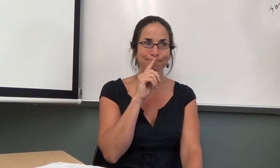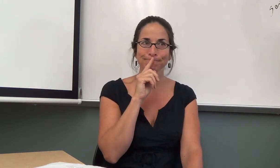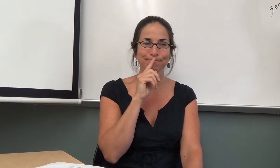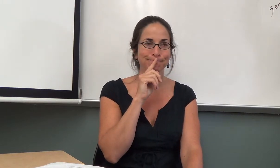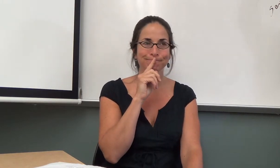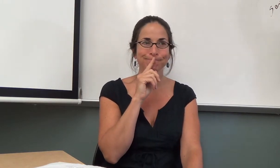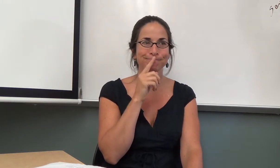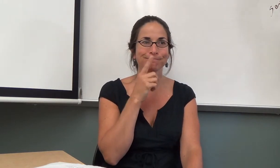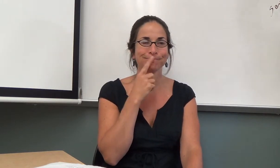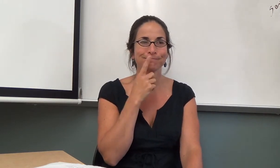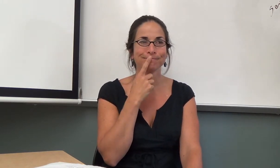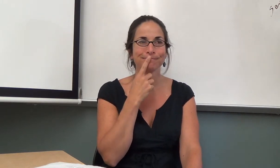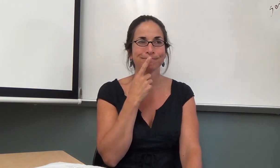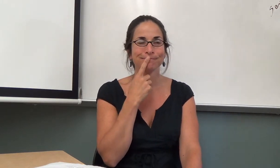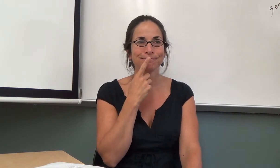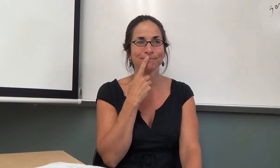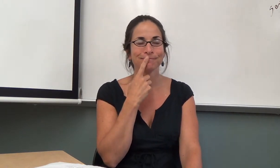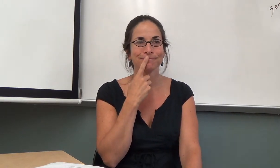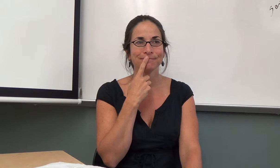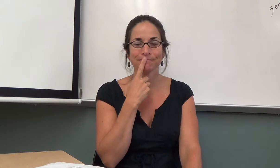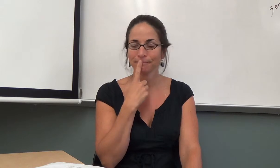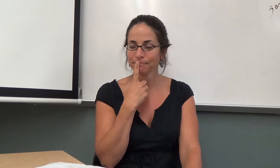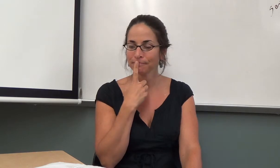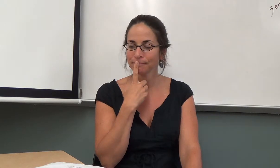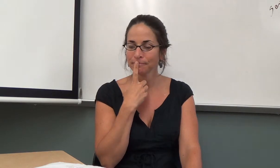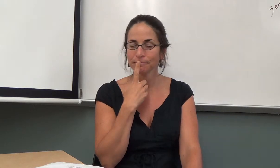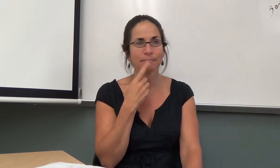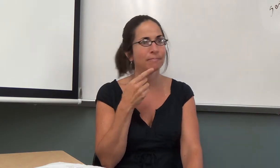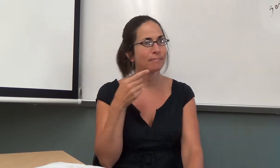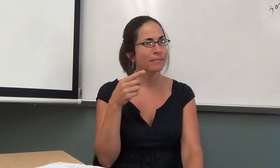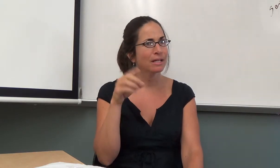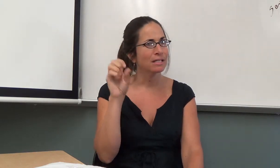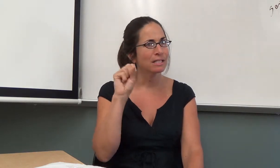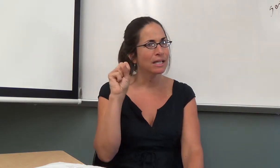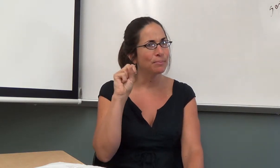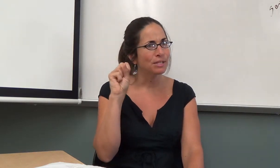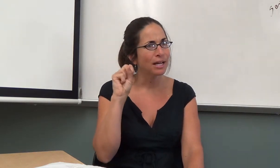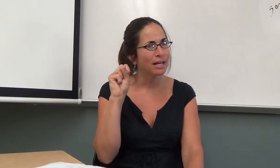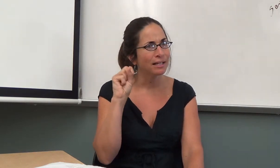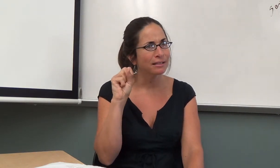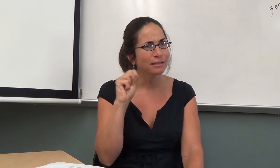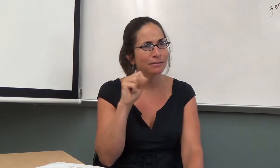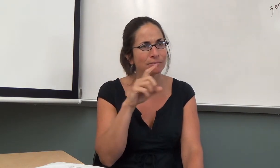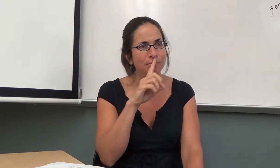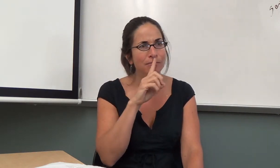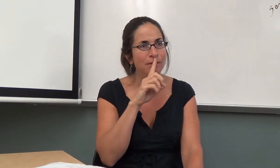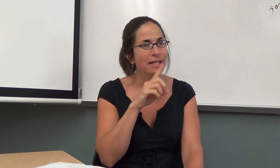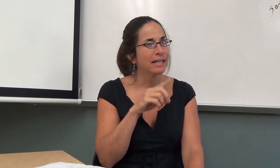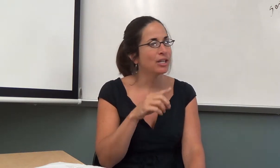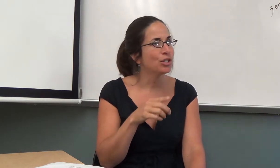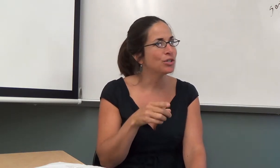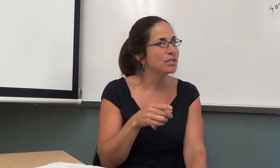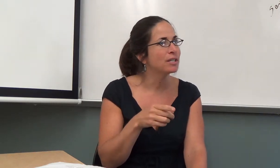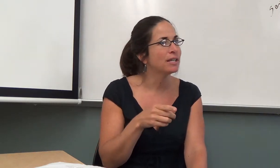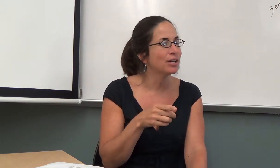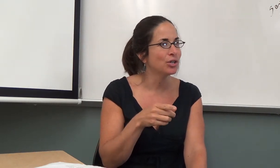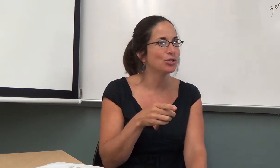Ooh. Oh, whoa, what's the subject in this one? It doesn't say. 30 Years. 30 years.